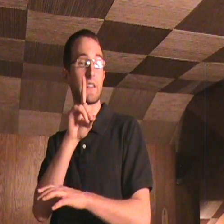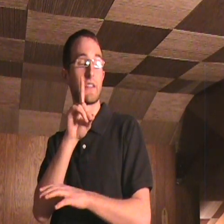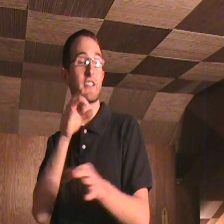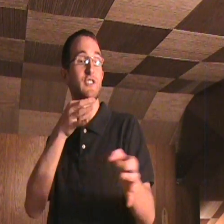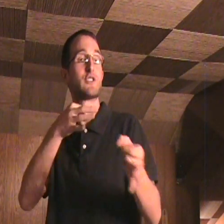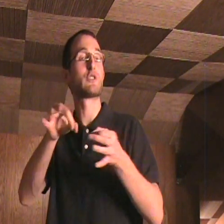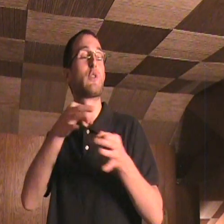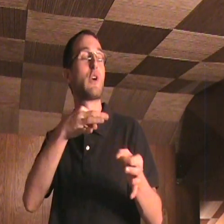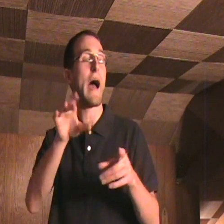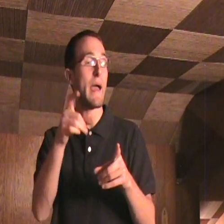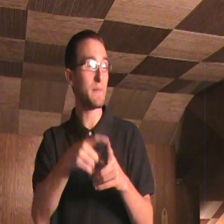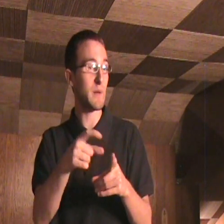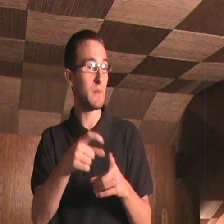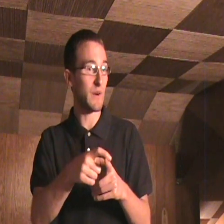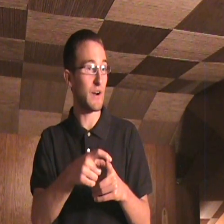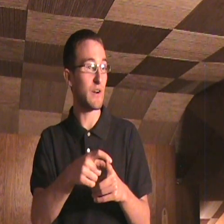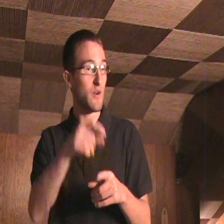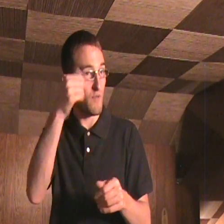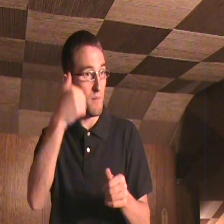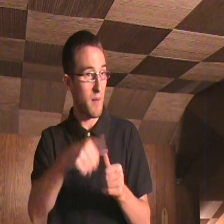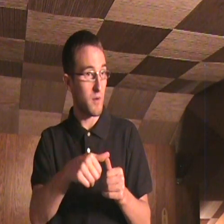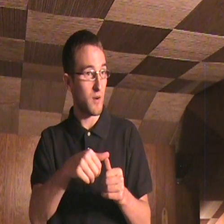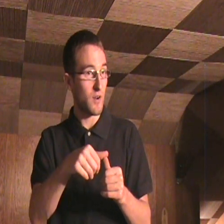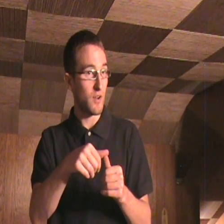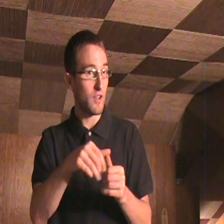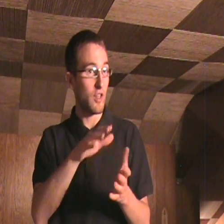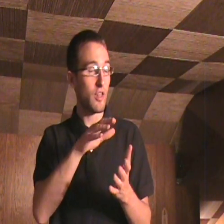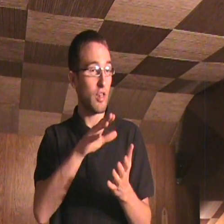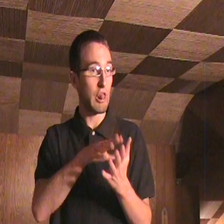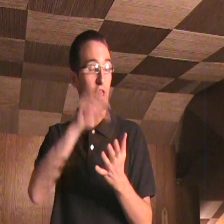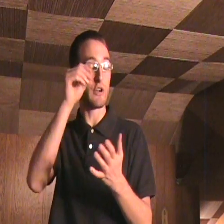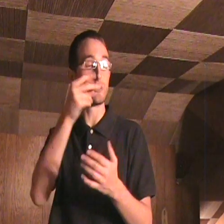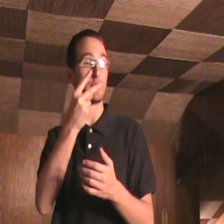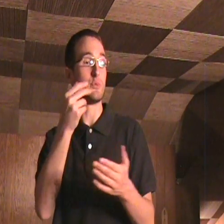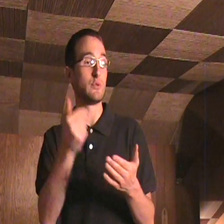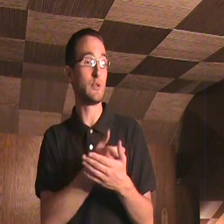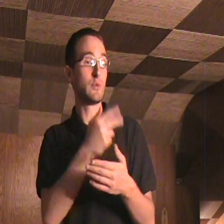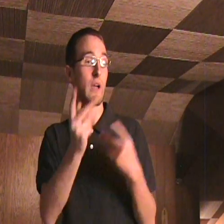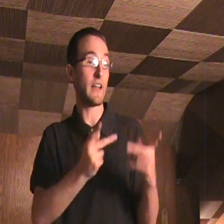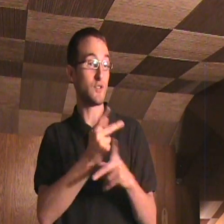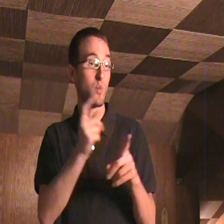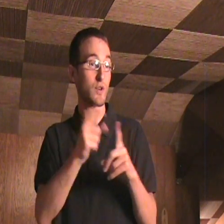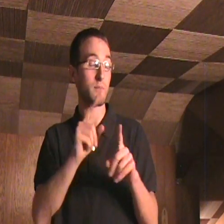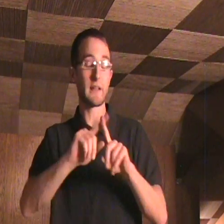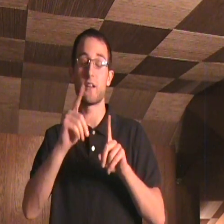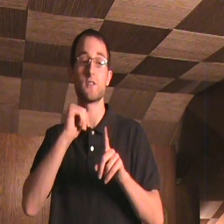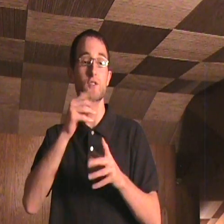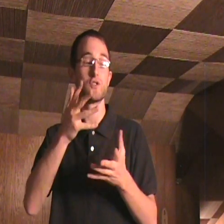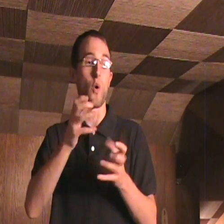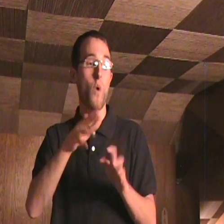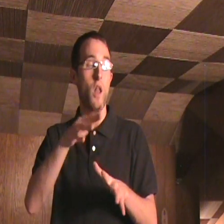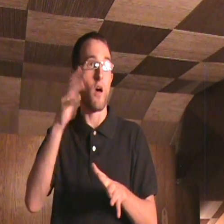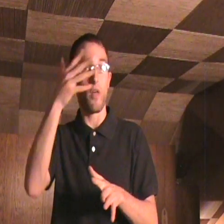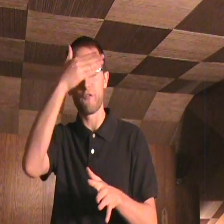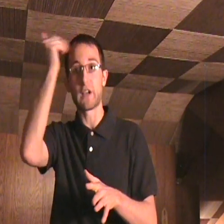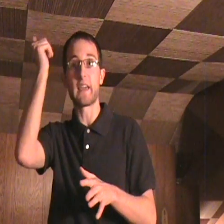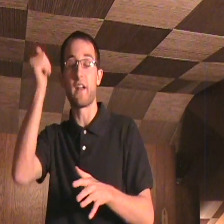Describing word. We learned 2 new words, but we don't want to forget all about our other kind of words that we learned. We don't want to forget all about our